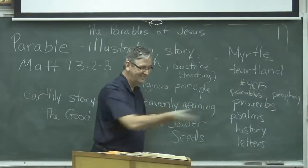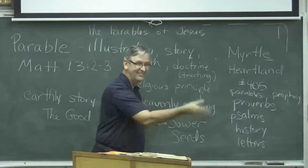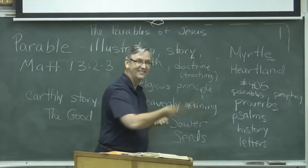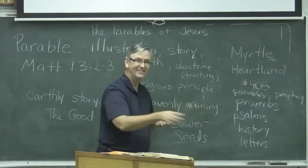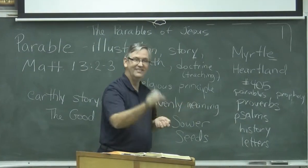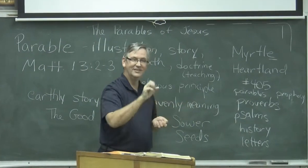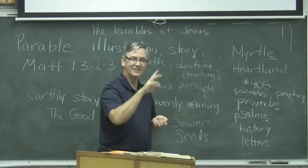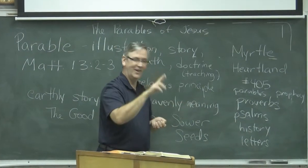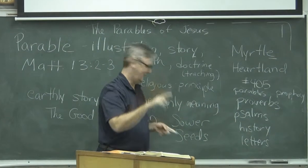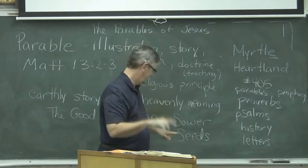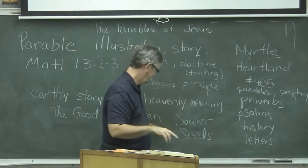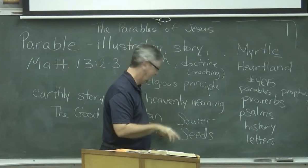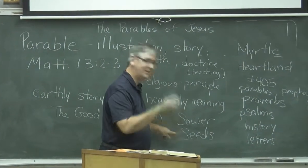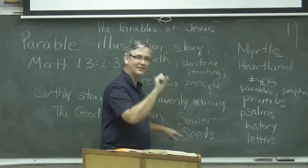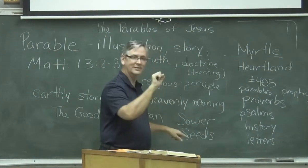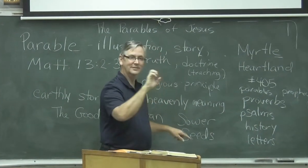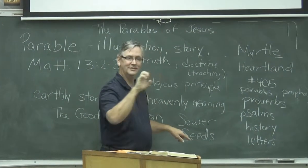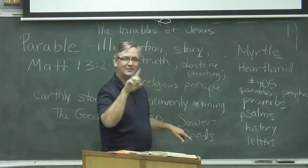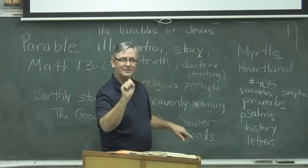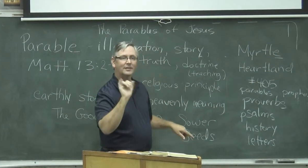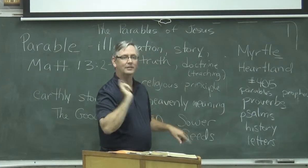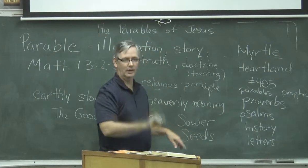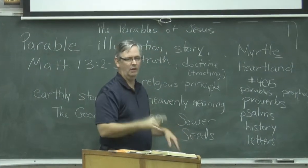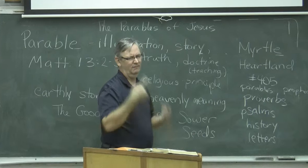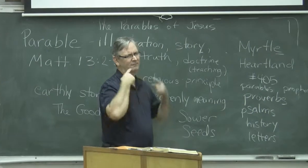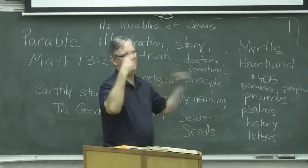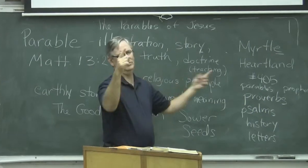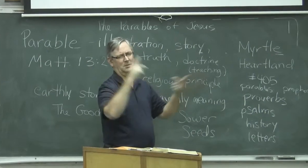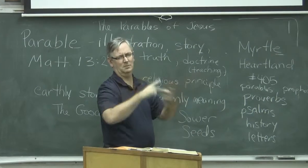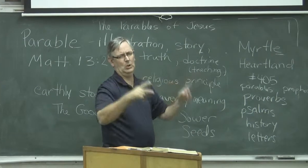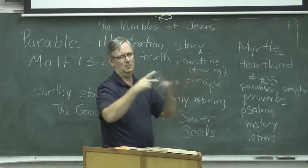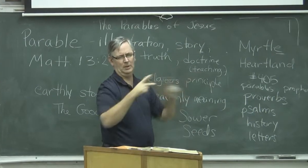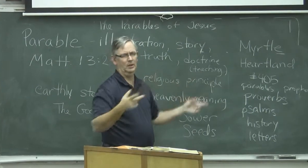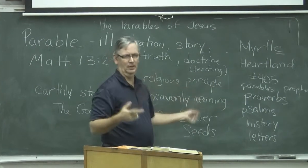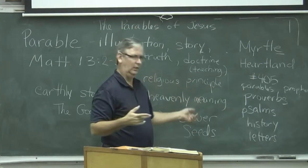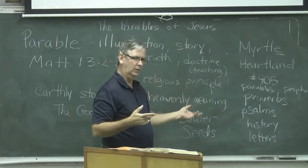You know, the man that went, a sower is seeds. He went to throw seeds. It's a very famous parable.